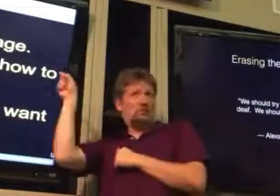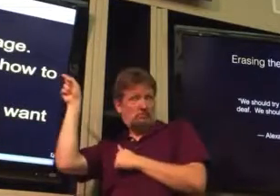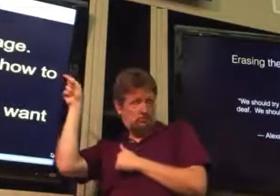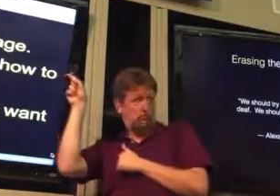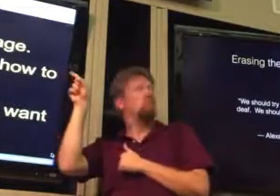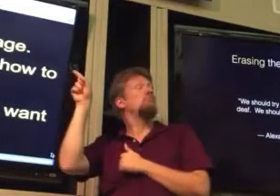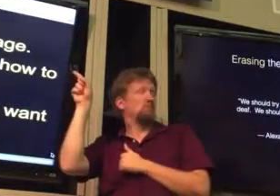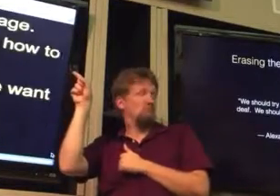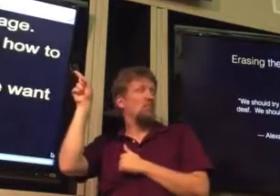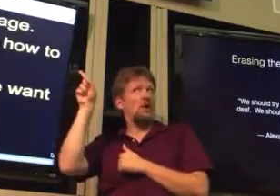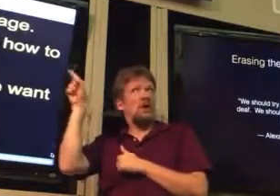In Sweden,